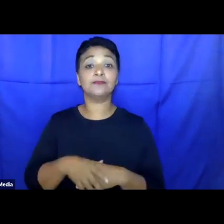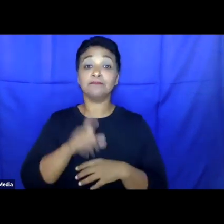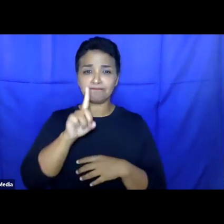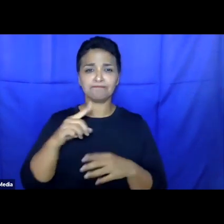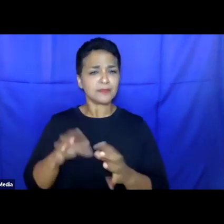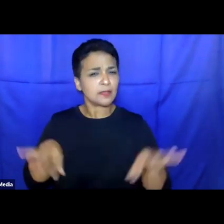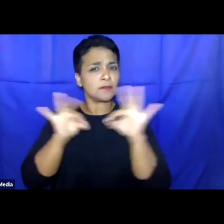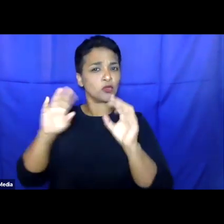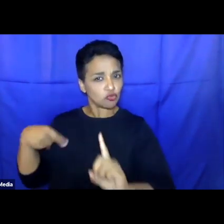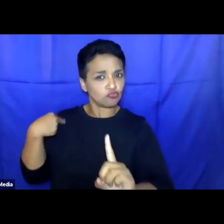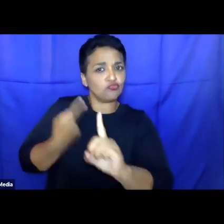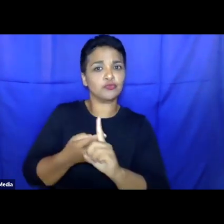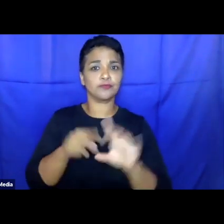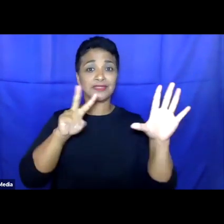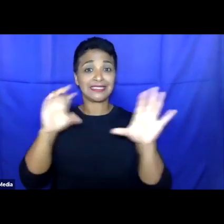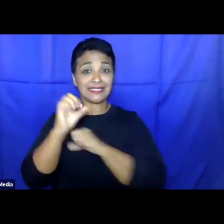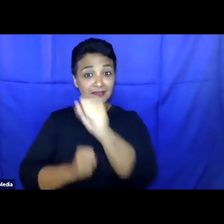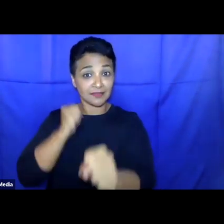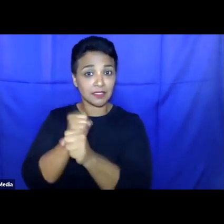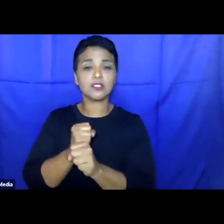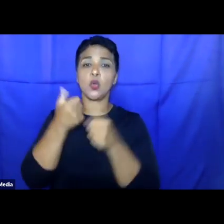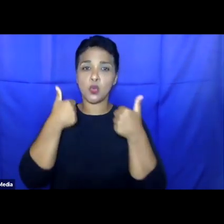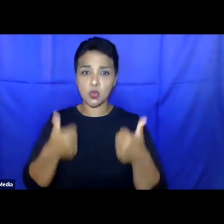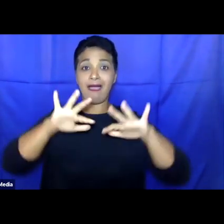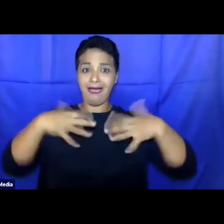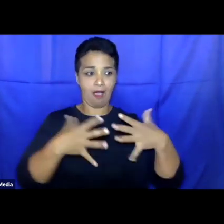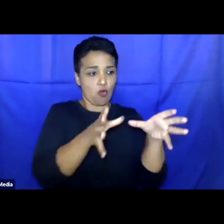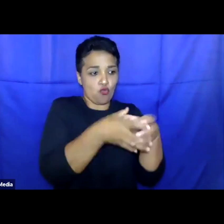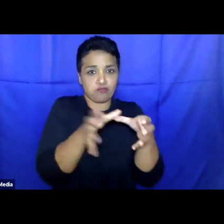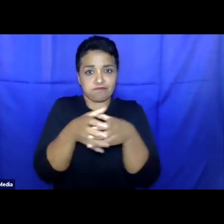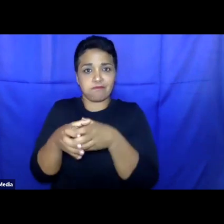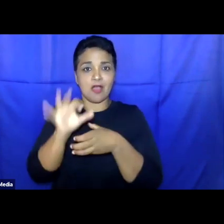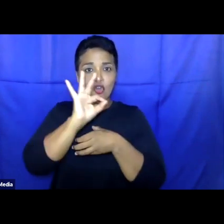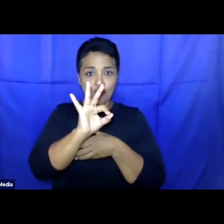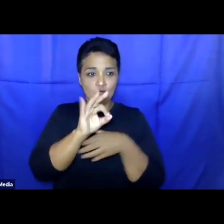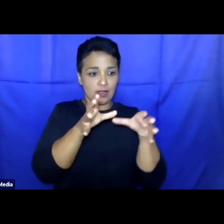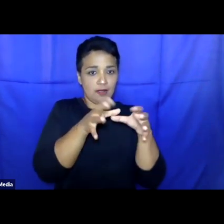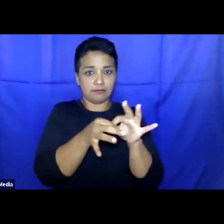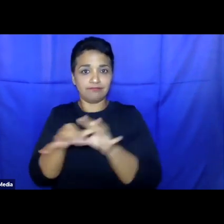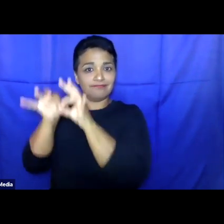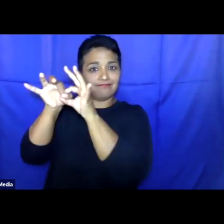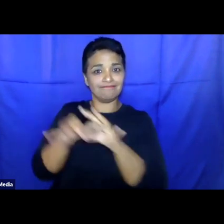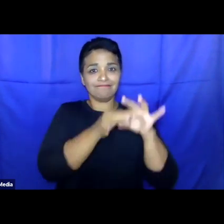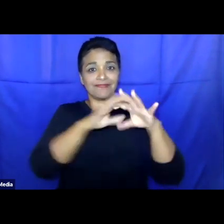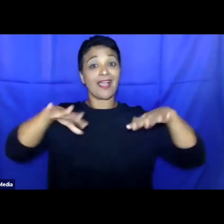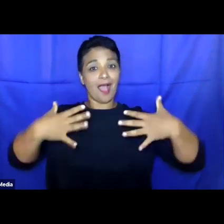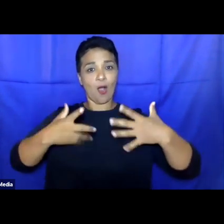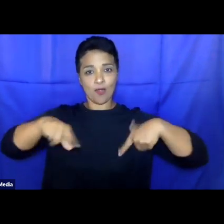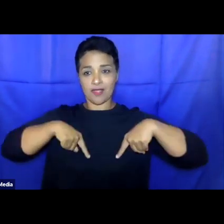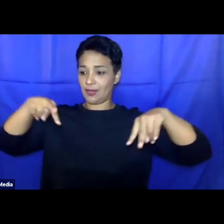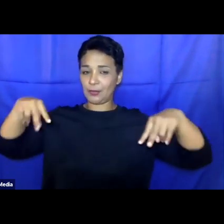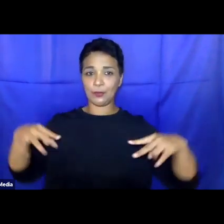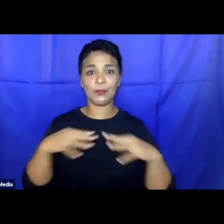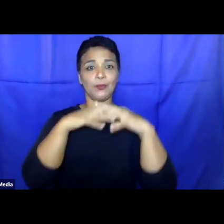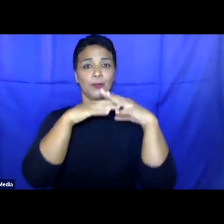last 70 years has been the better recognition of how these bodies of law work together, how the penguins dance together, if you will.